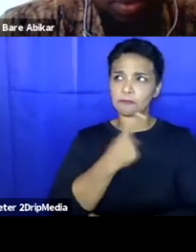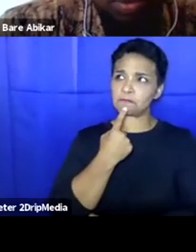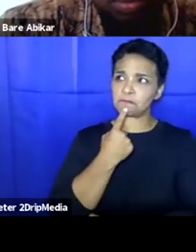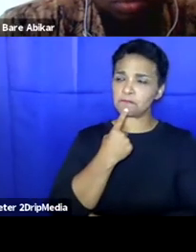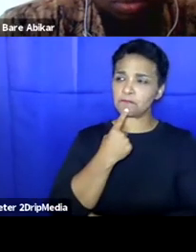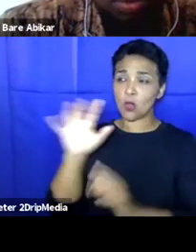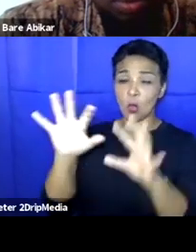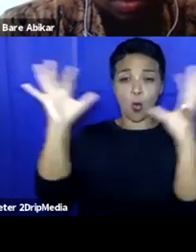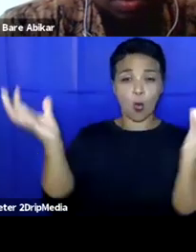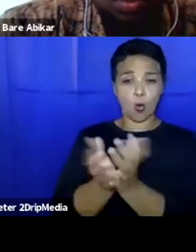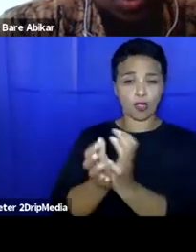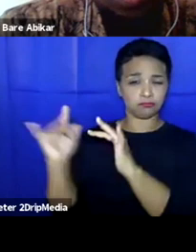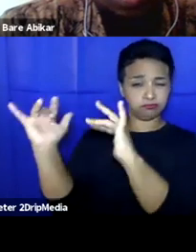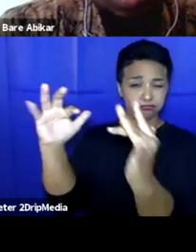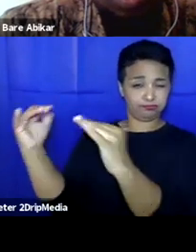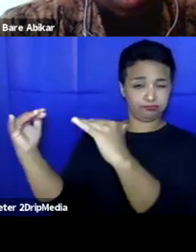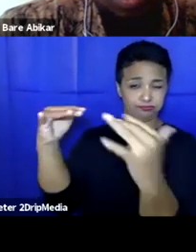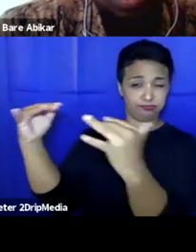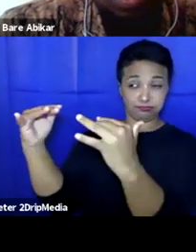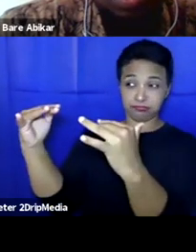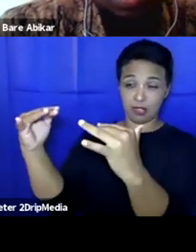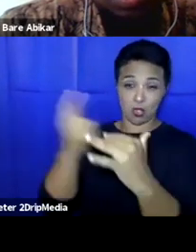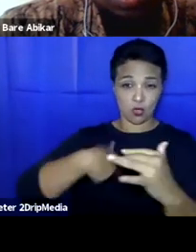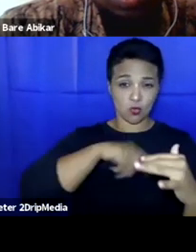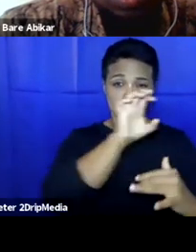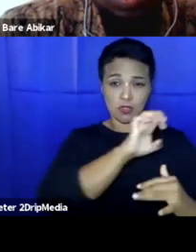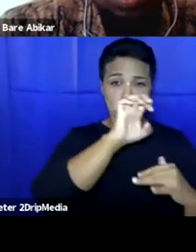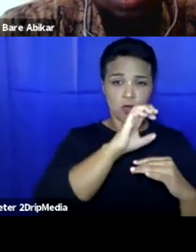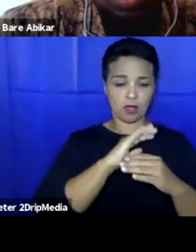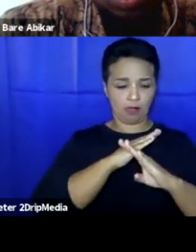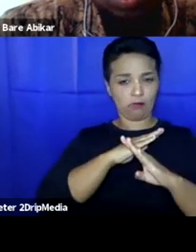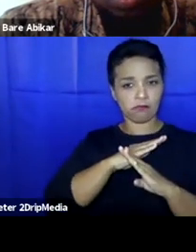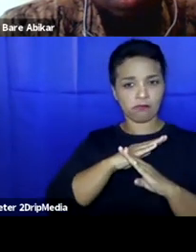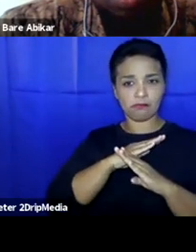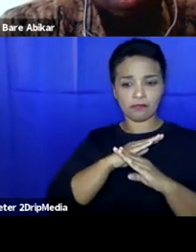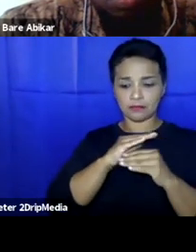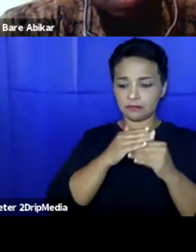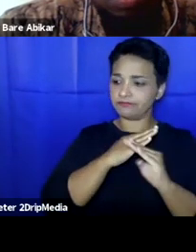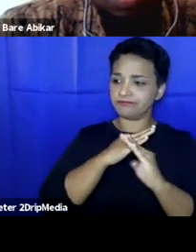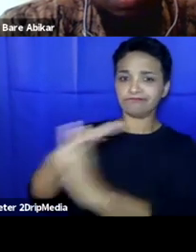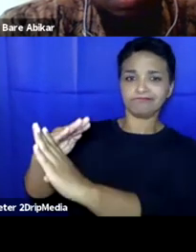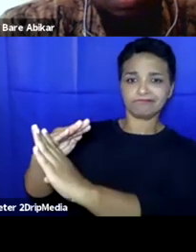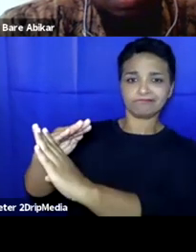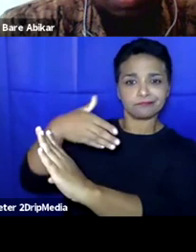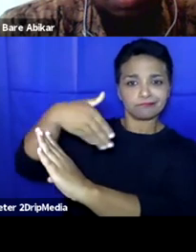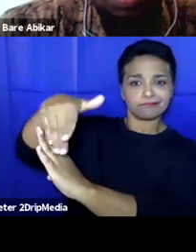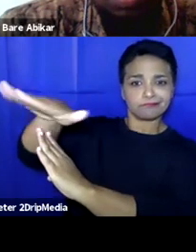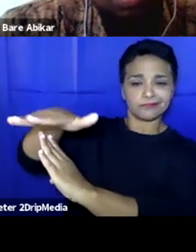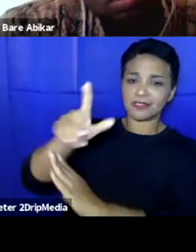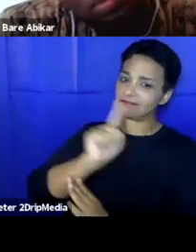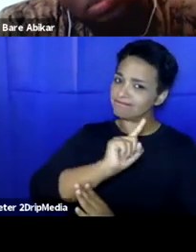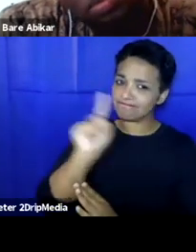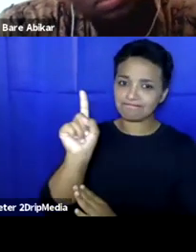happening in the world and expect that everything and everyone will be dealt with elsewhere.